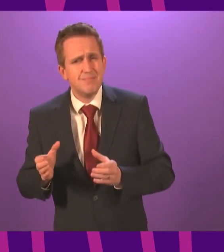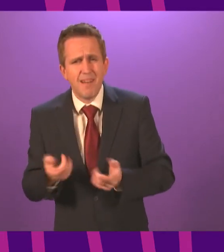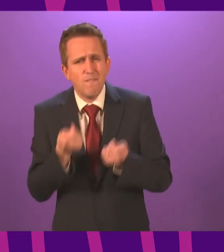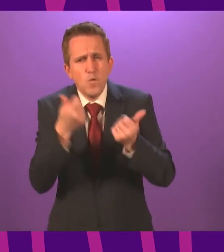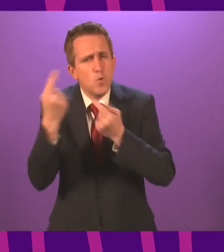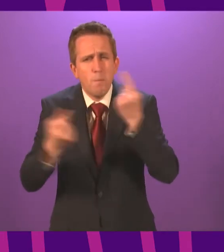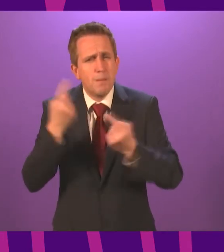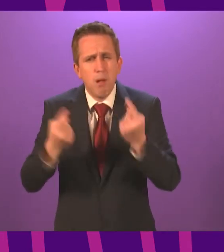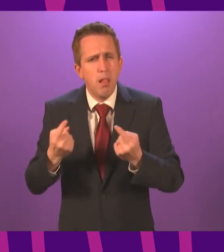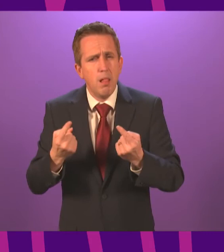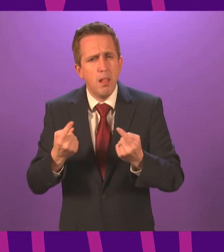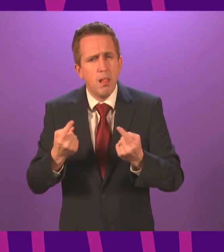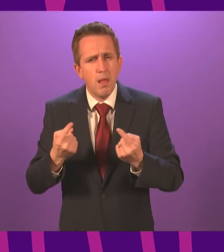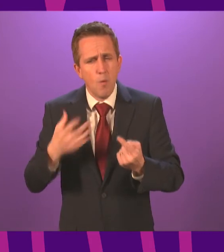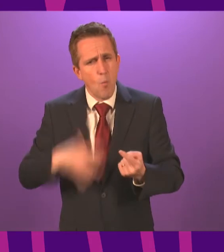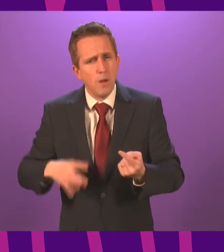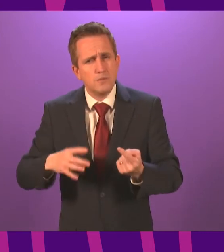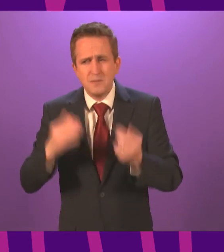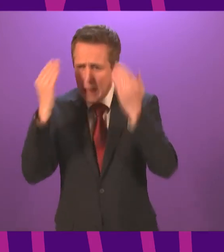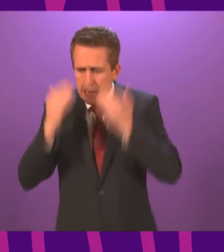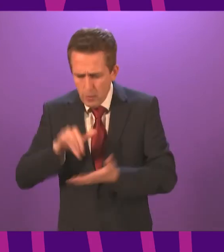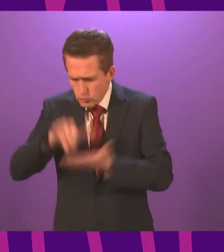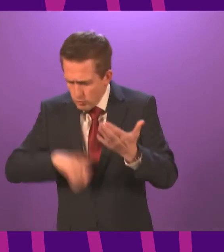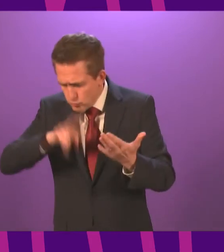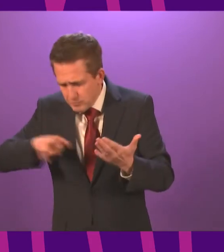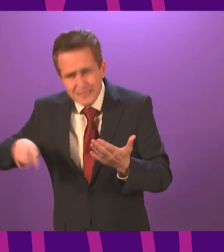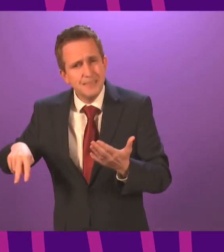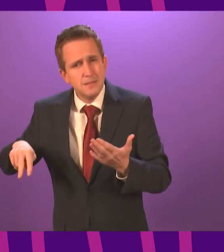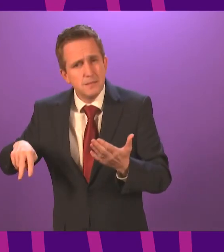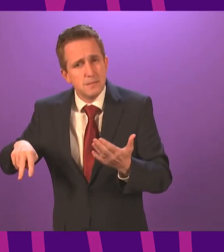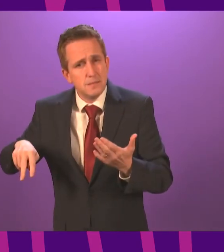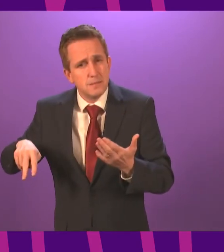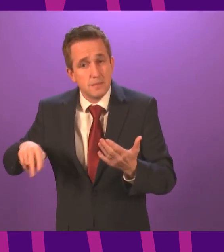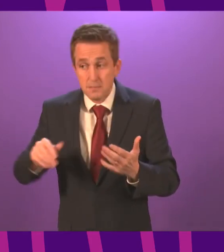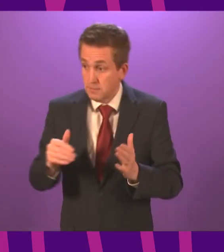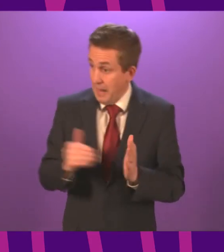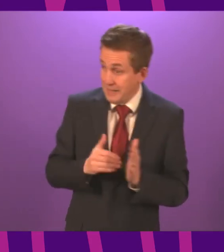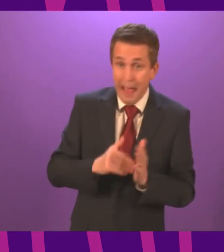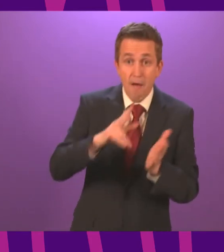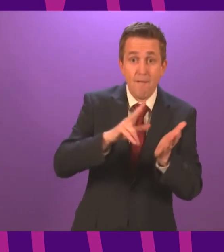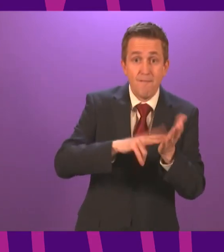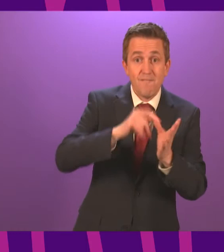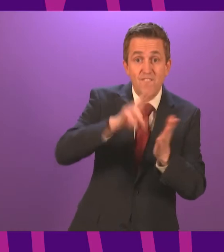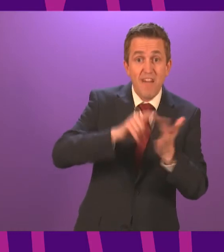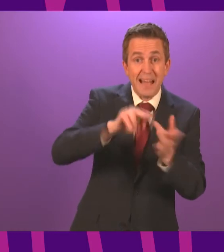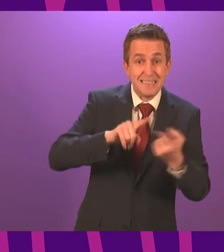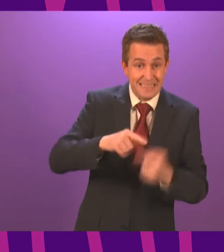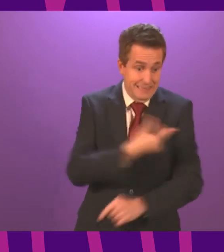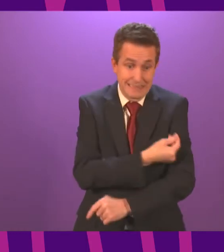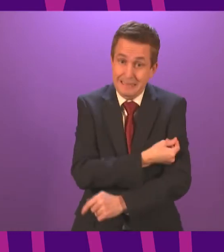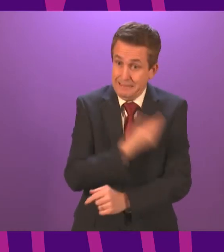read the legal documents. Now, there is, of course, good news. Vaccines are coming along. We're